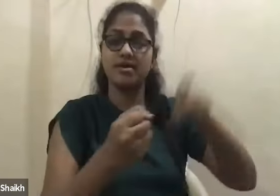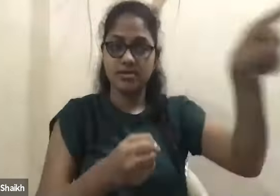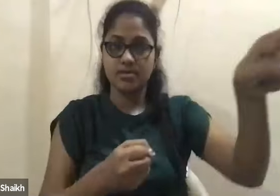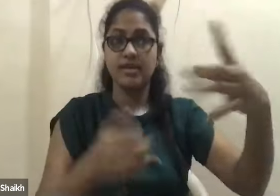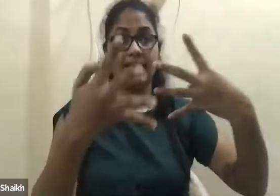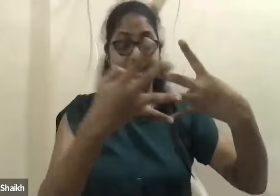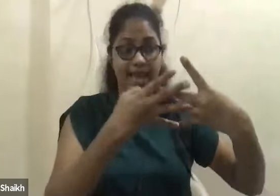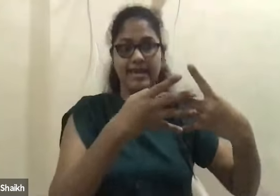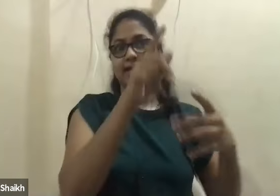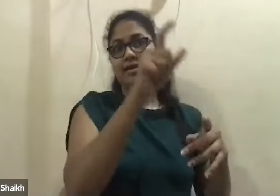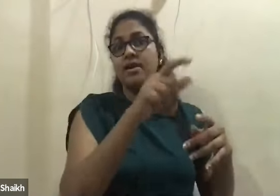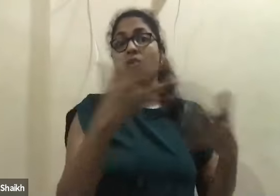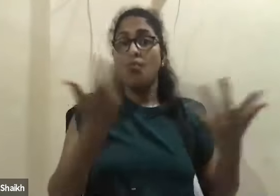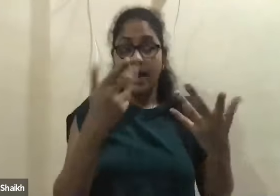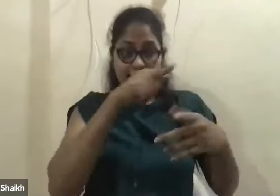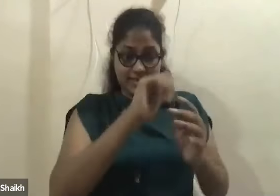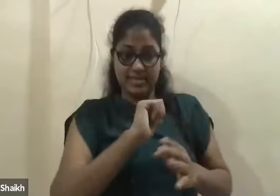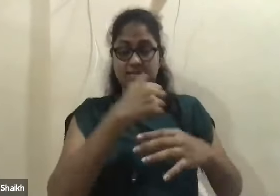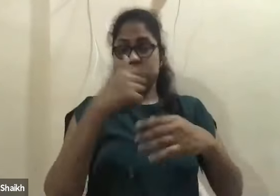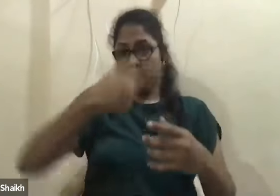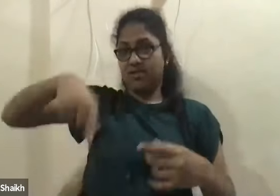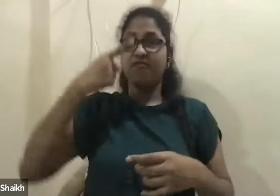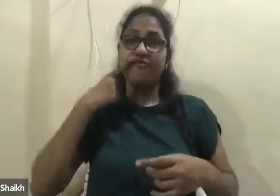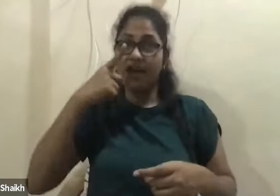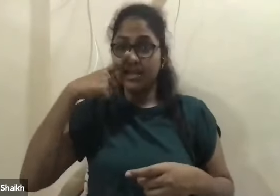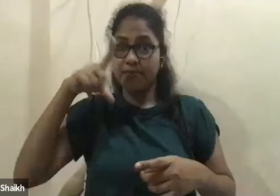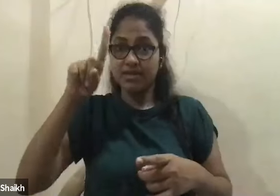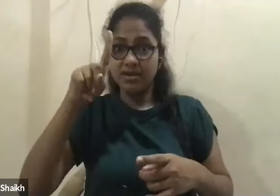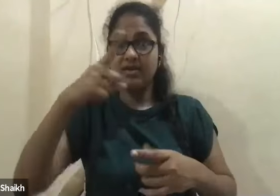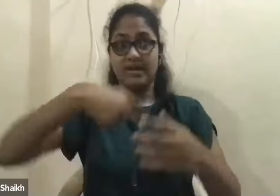trusts that we form as parents are our gatekeepers. Even when we